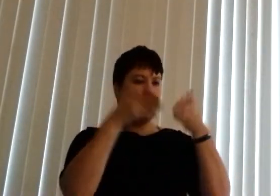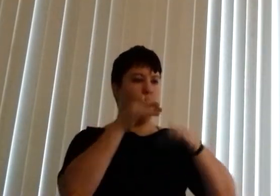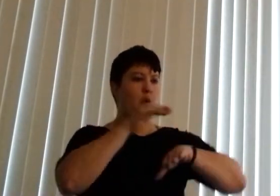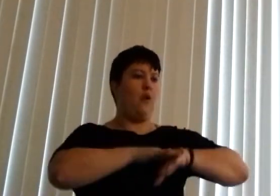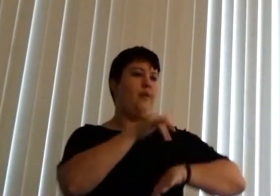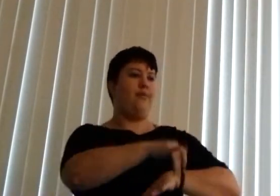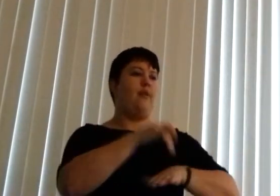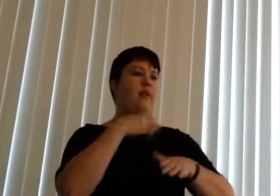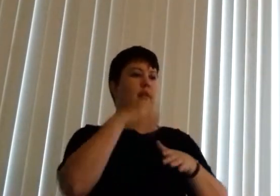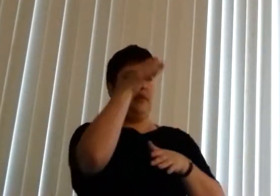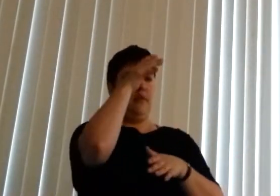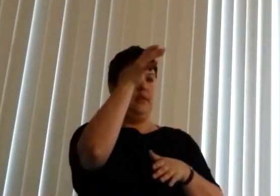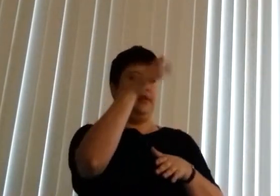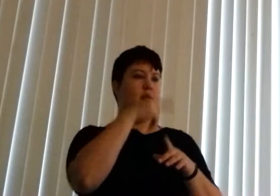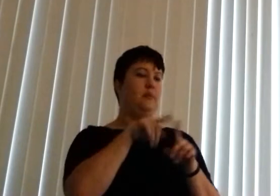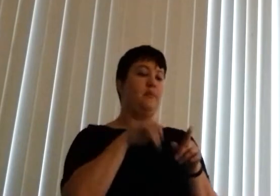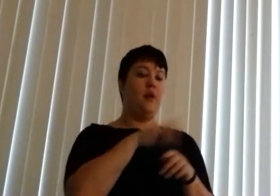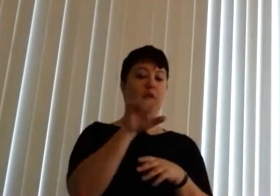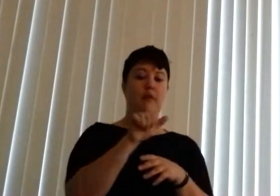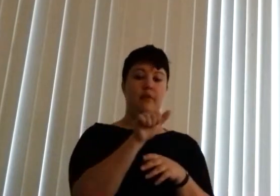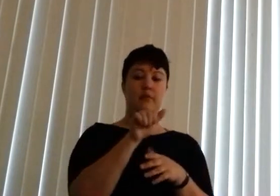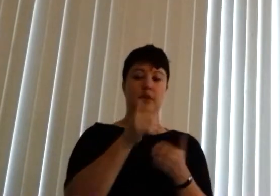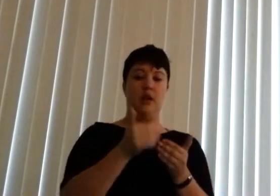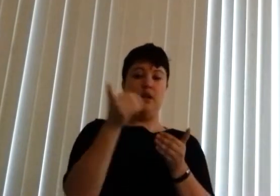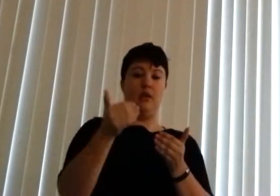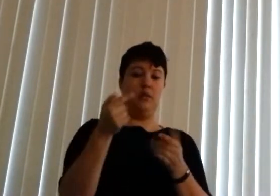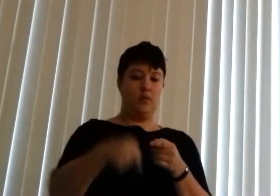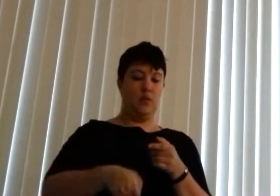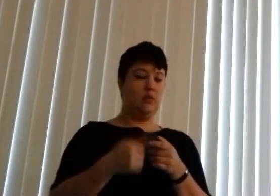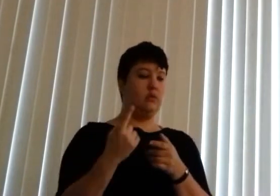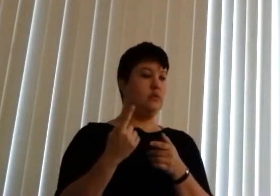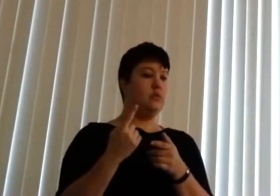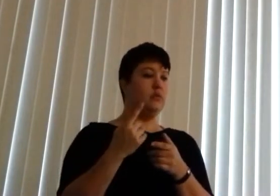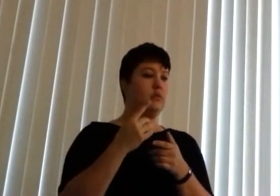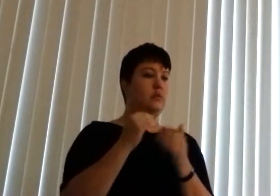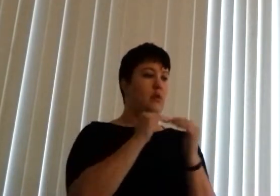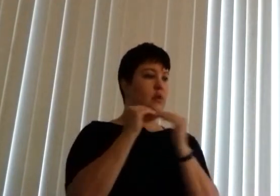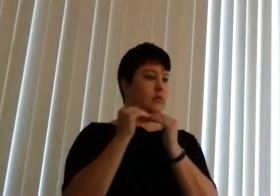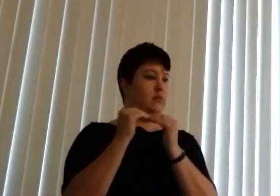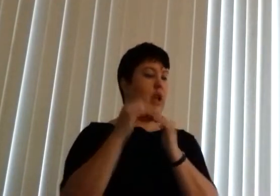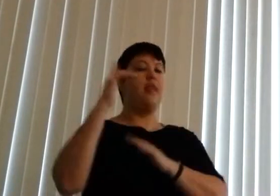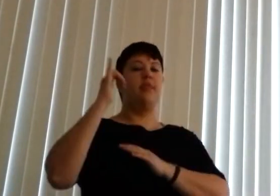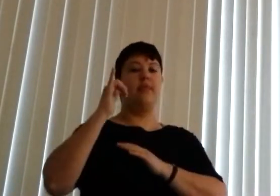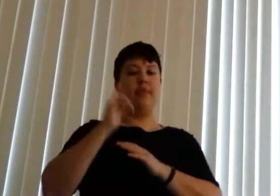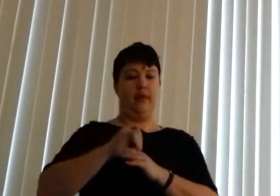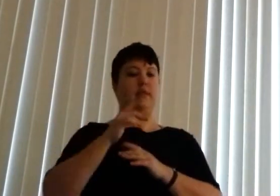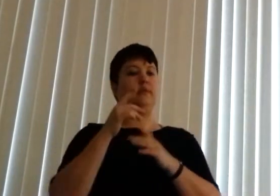The next premise is that each person is entitled to equal